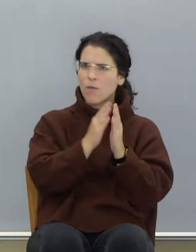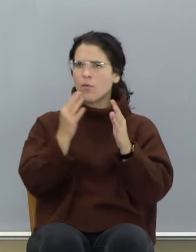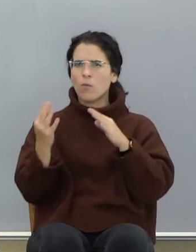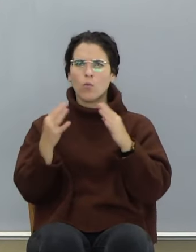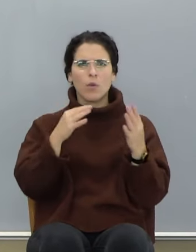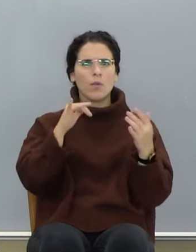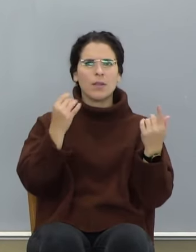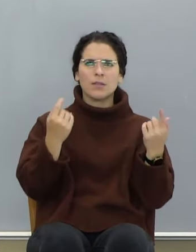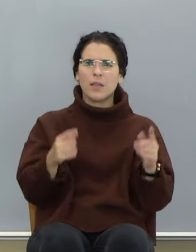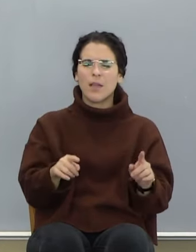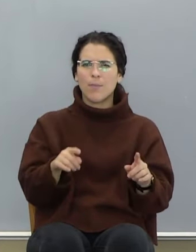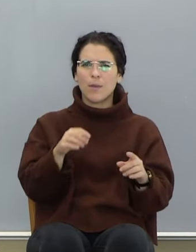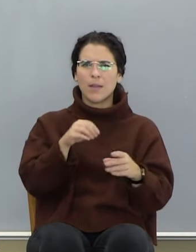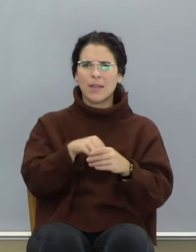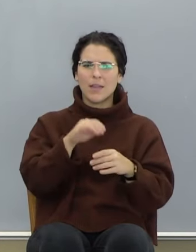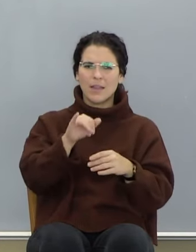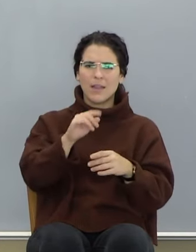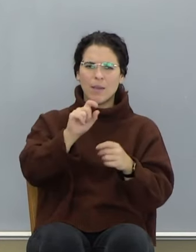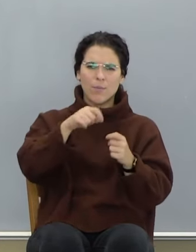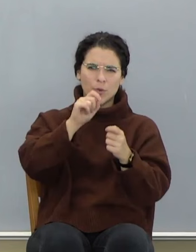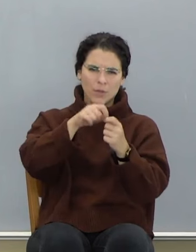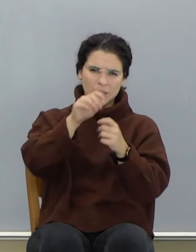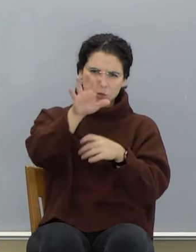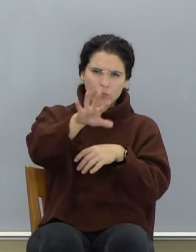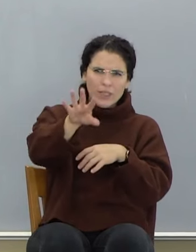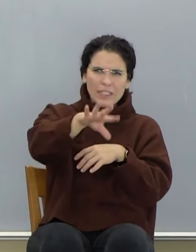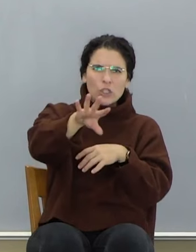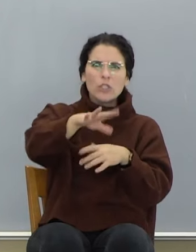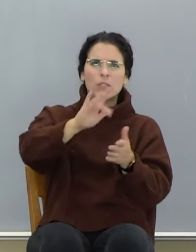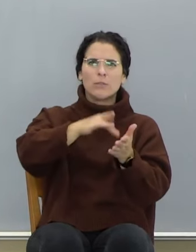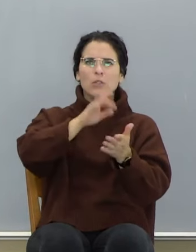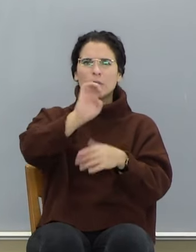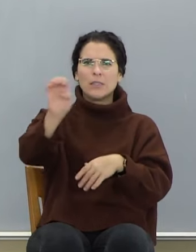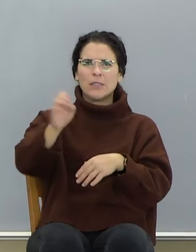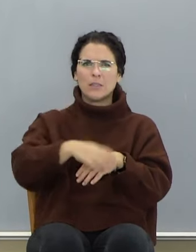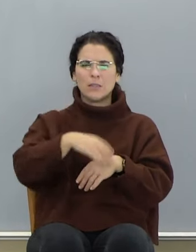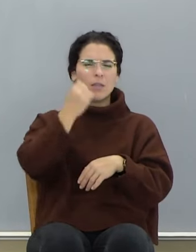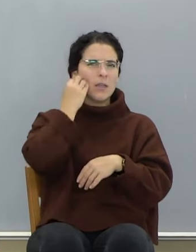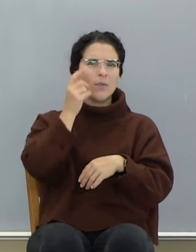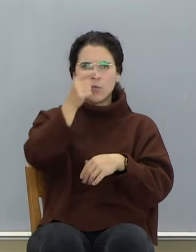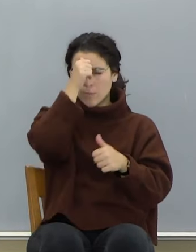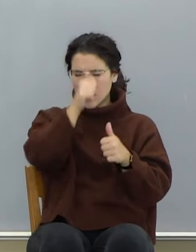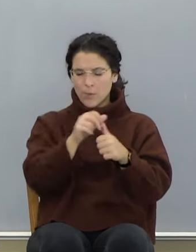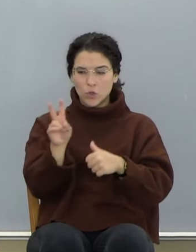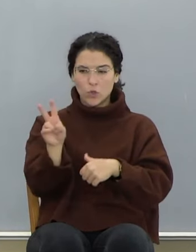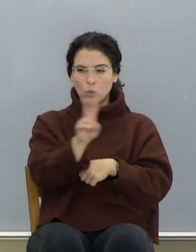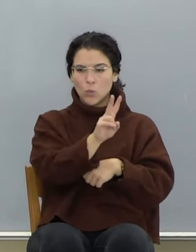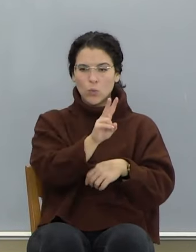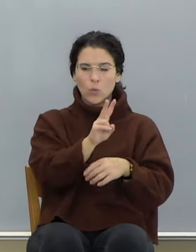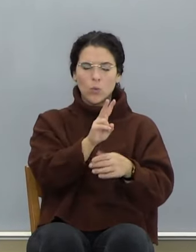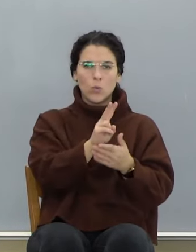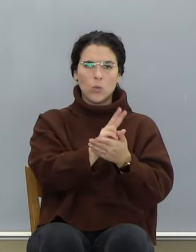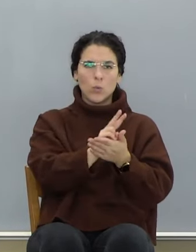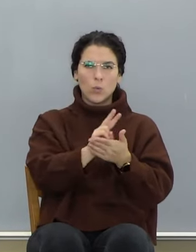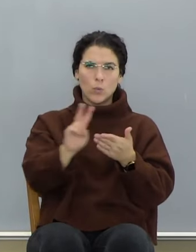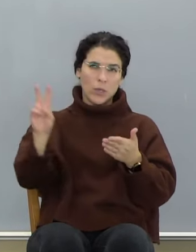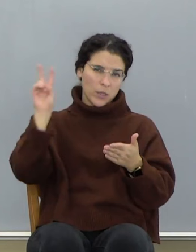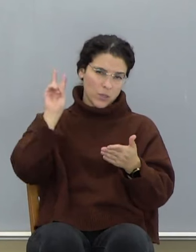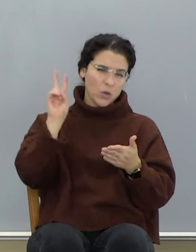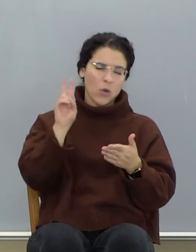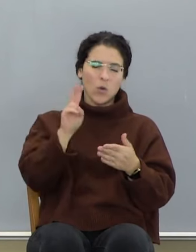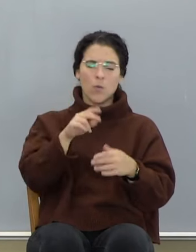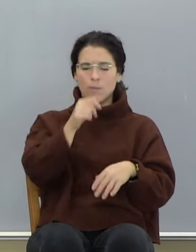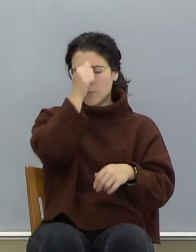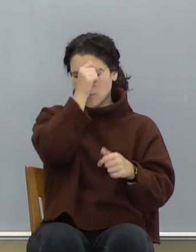has taken place in that particular region. If you remember 2 weeks ago, Brother Richard, he goes back to Esau and he describes some